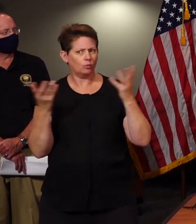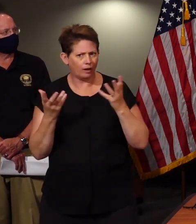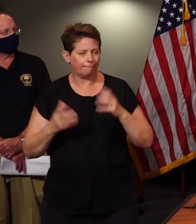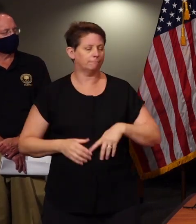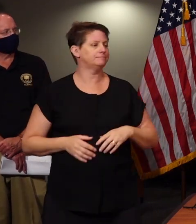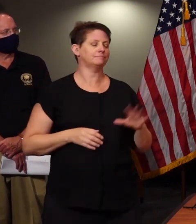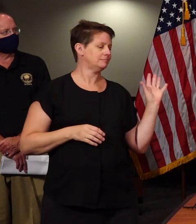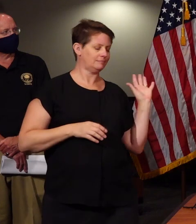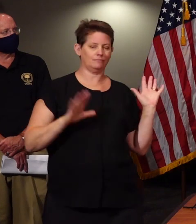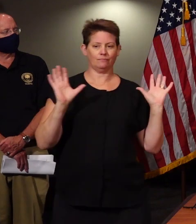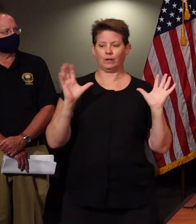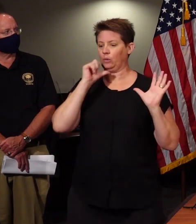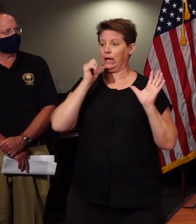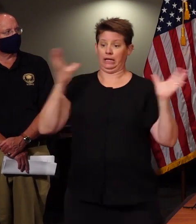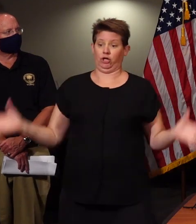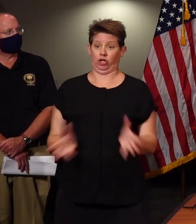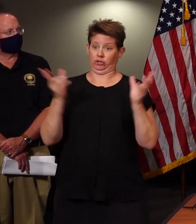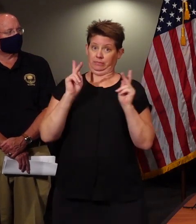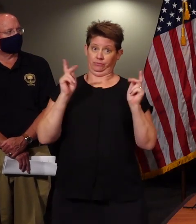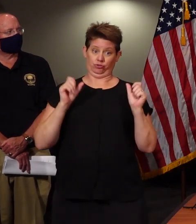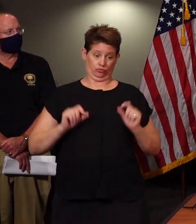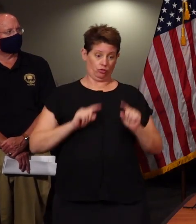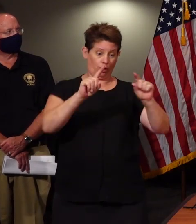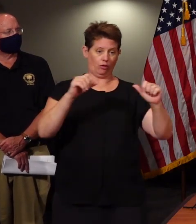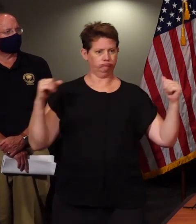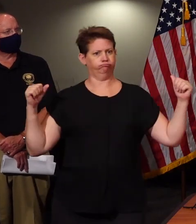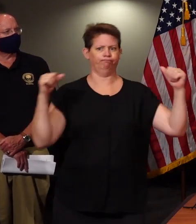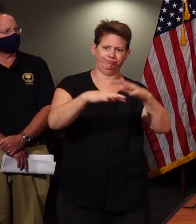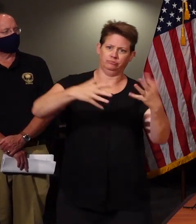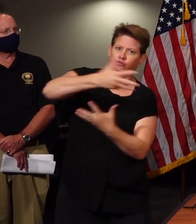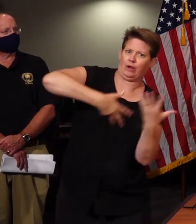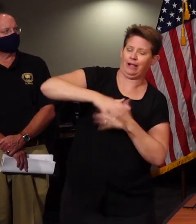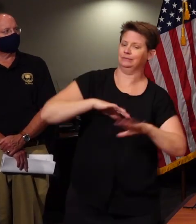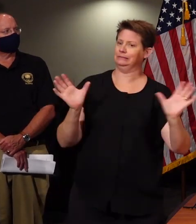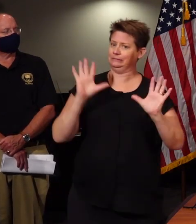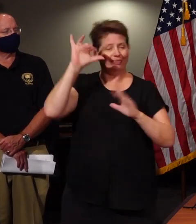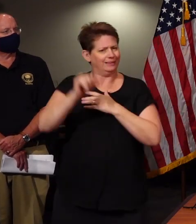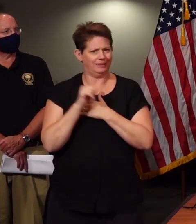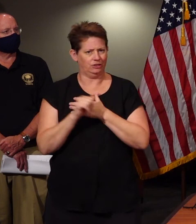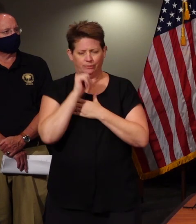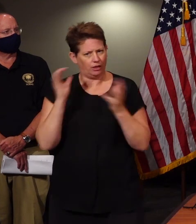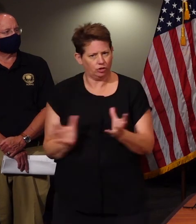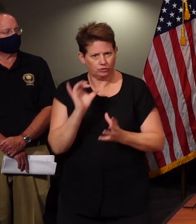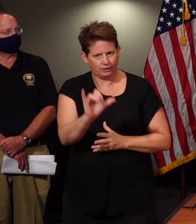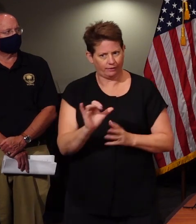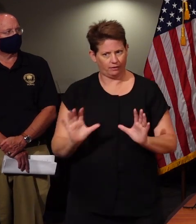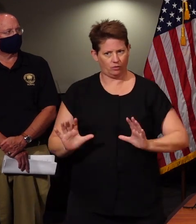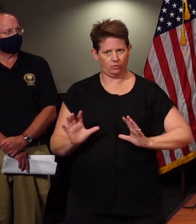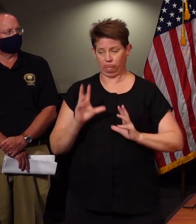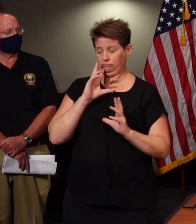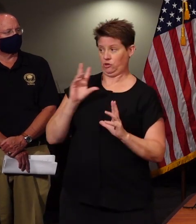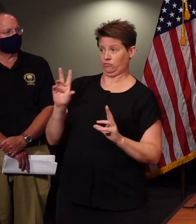personal same. vehicles. We're not encouraging people to get in crowds, certainly not, because that's dangerous. So